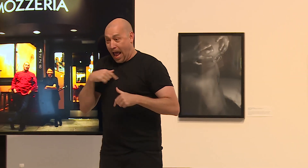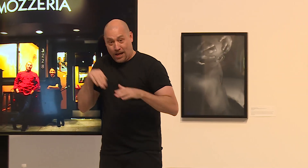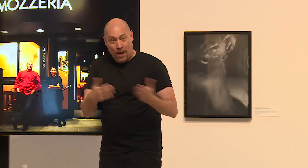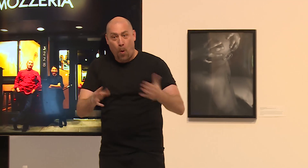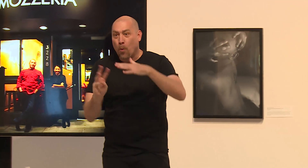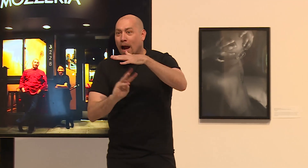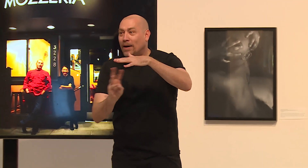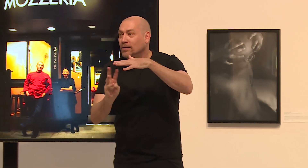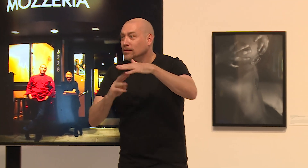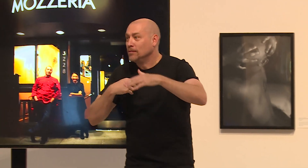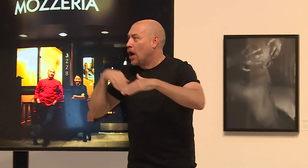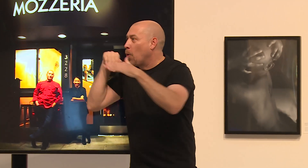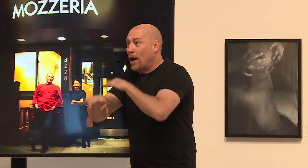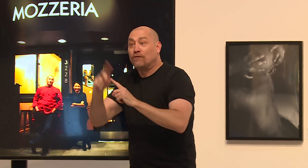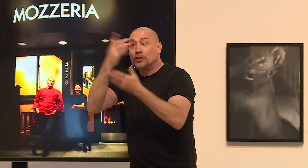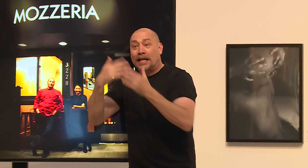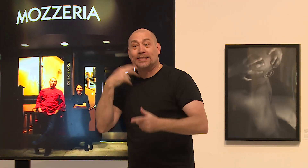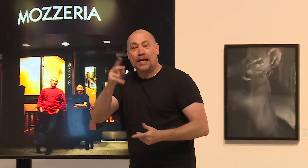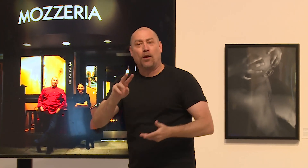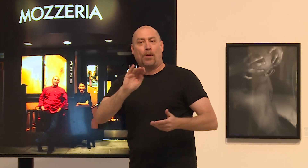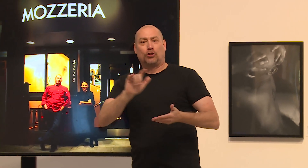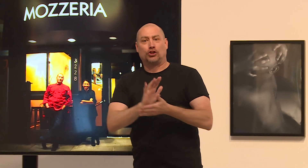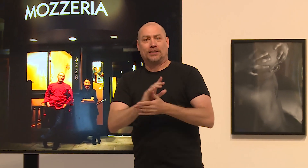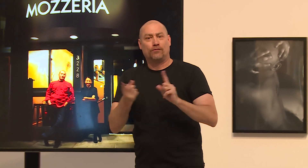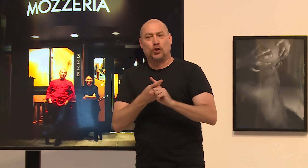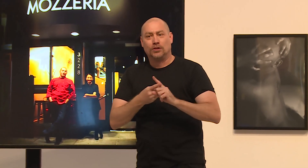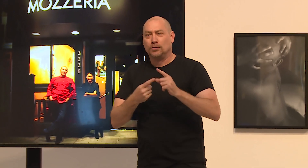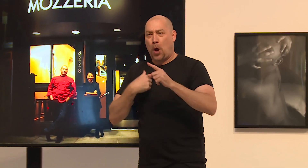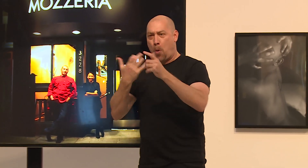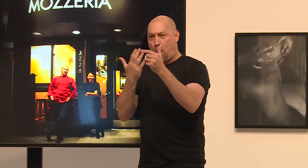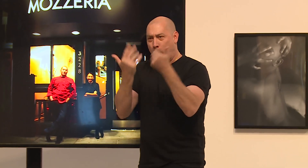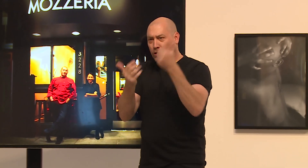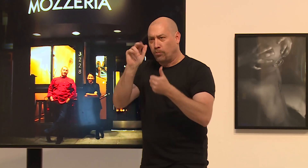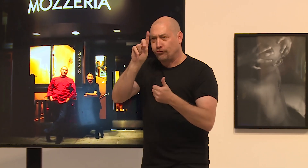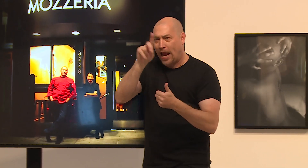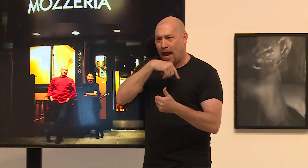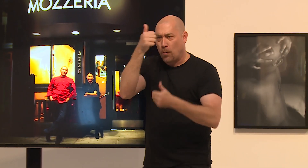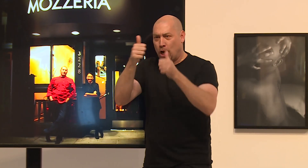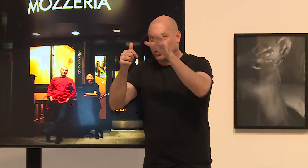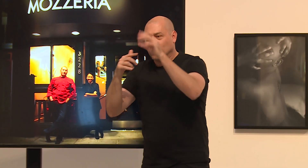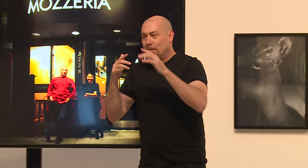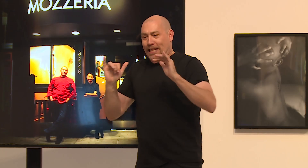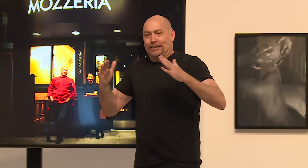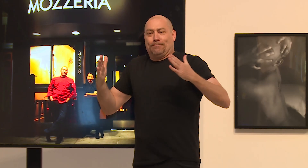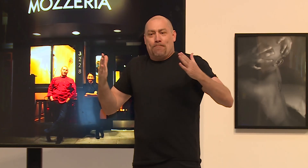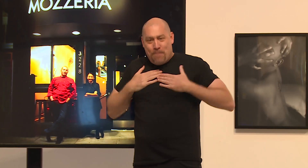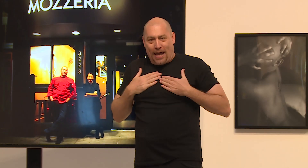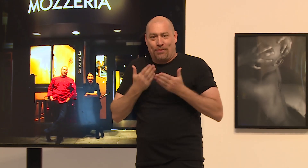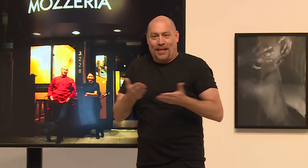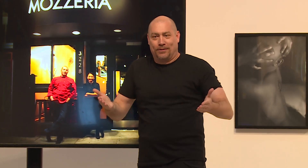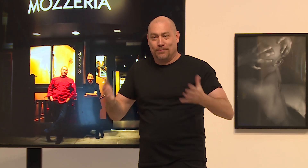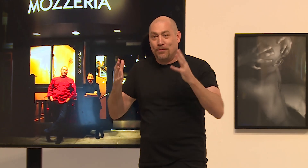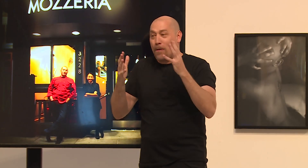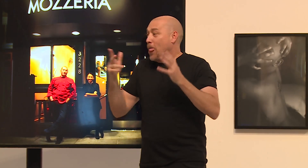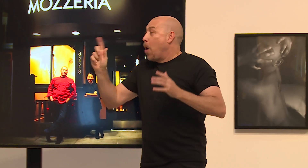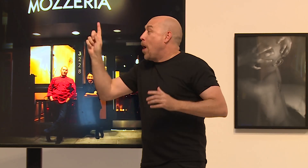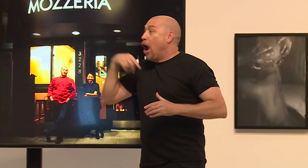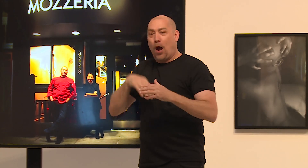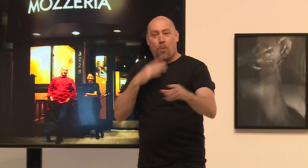world. I go into Wegmans, I go into anywhere, I see mozzarella cheese, that's the first thing I want. I want to buy this, I want this, but this is mine. Just